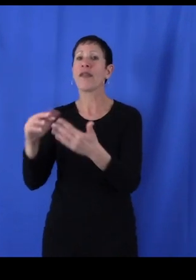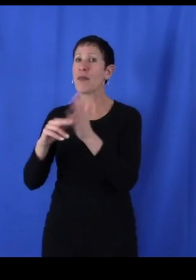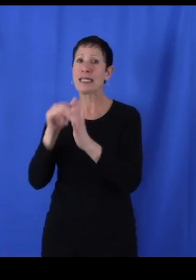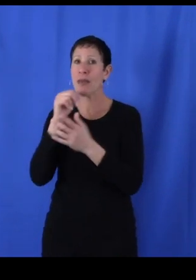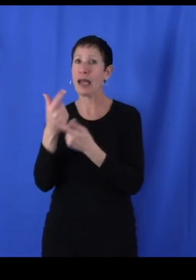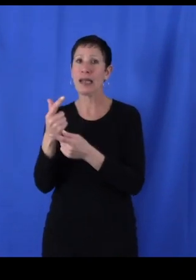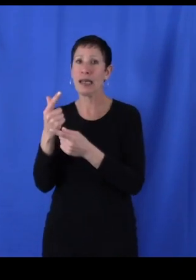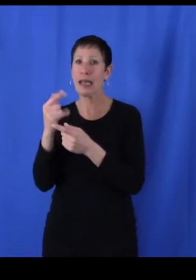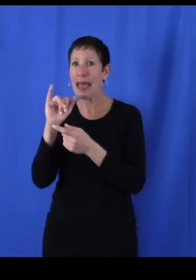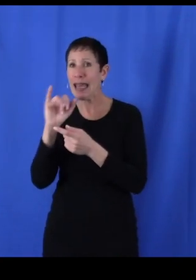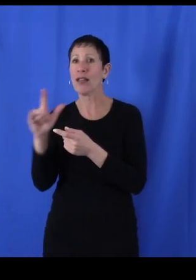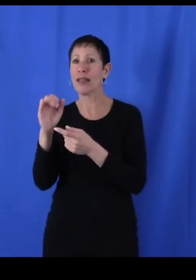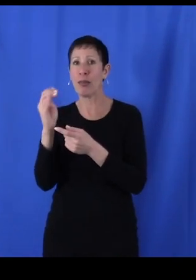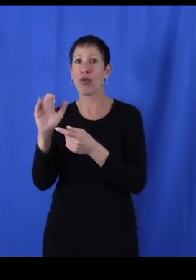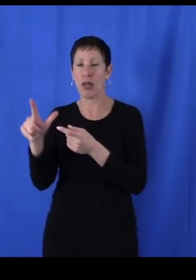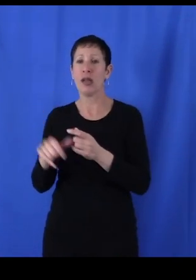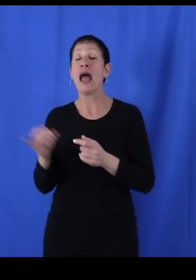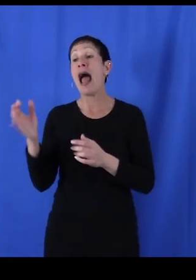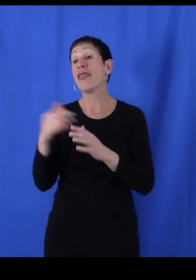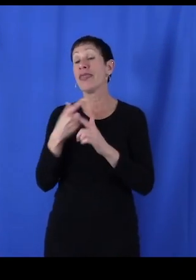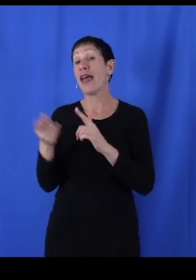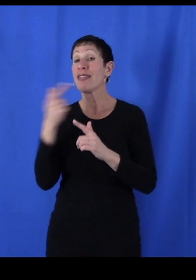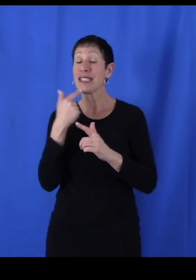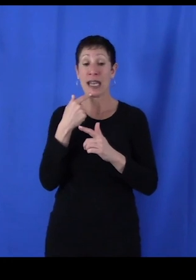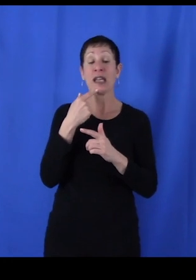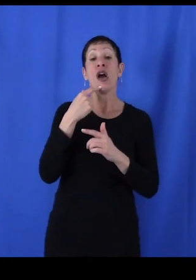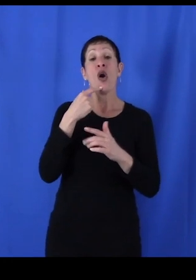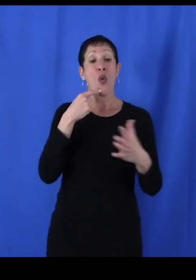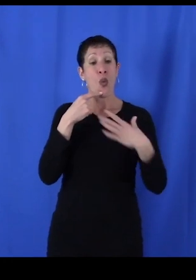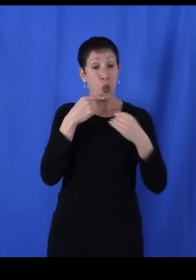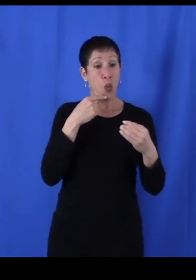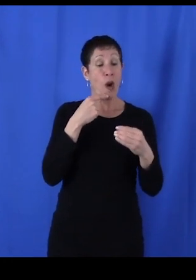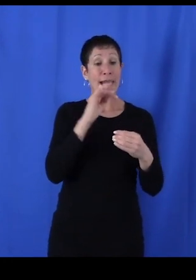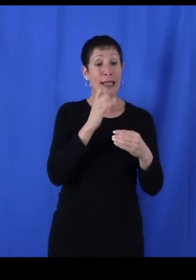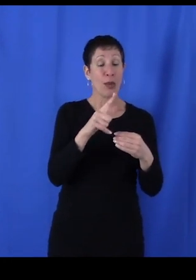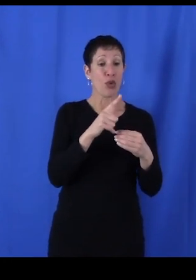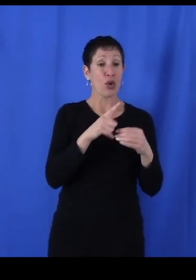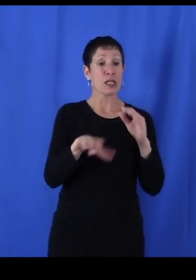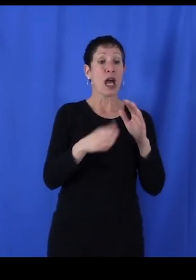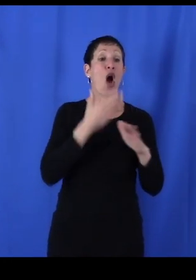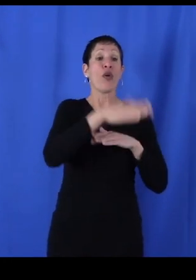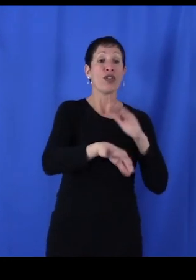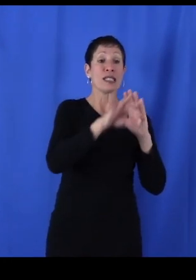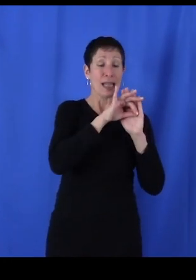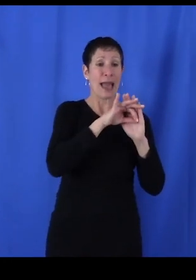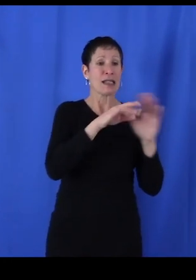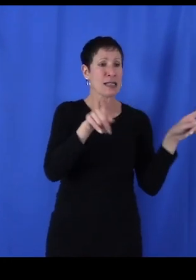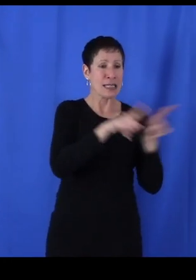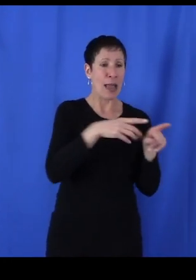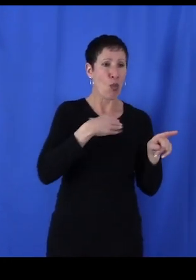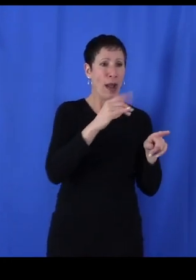along. And then from there, they said white liberals overselect white liberals, white illiberals overselect